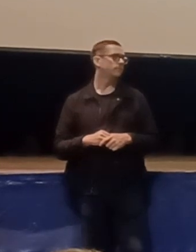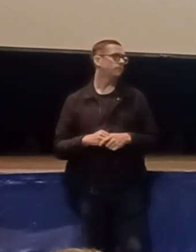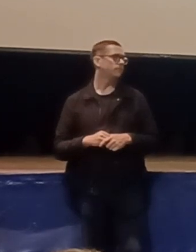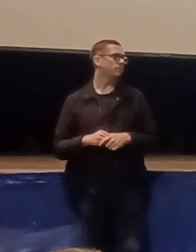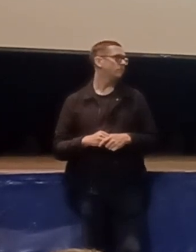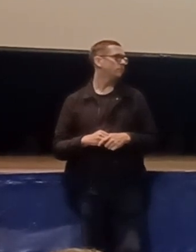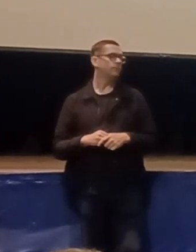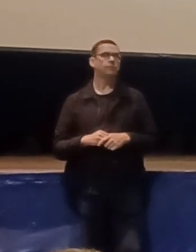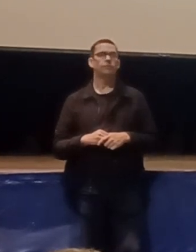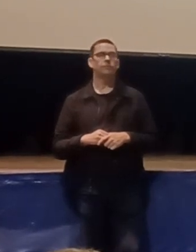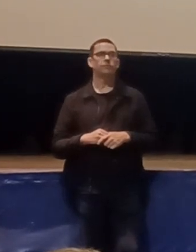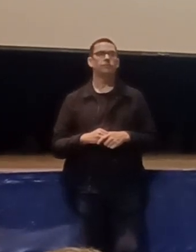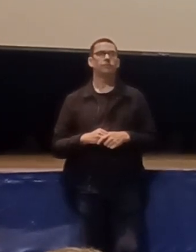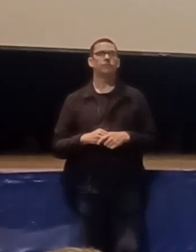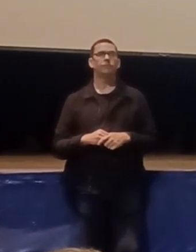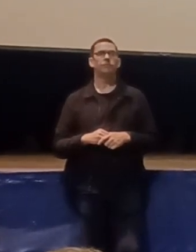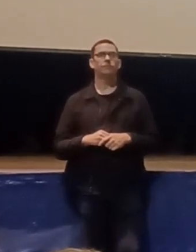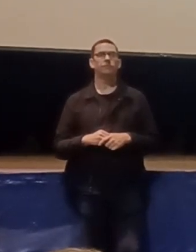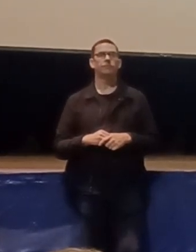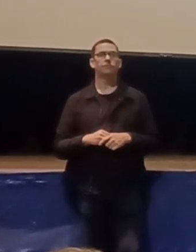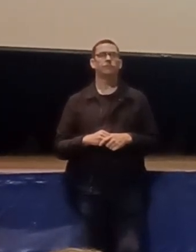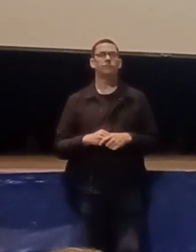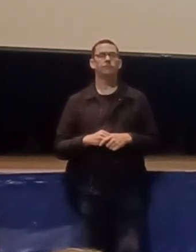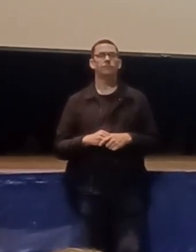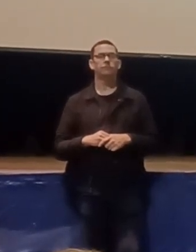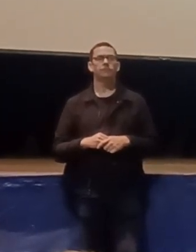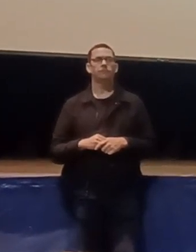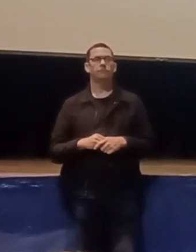now. All right, so we'll take a couple right here.